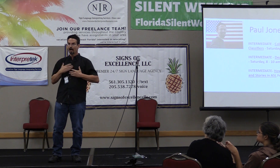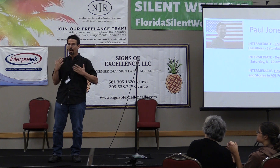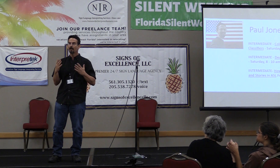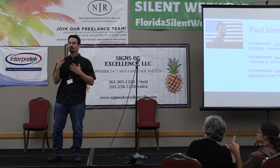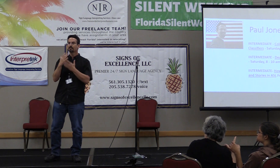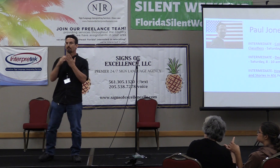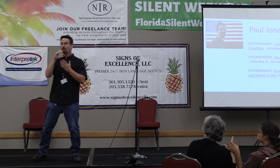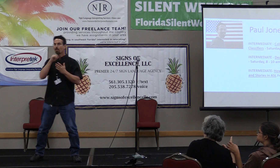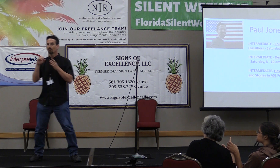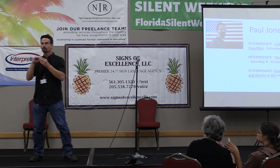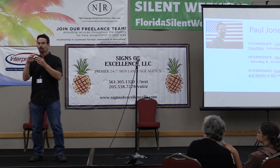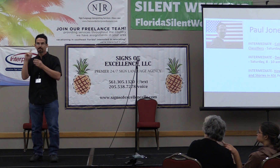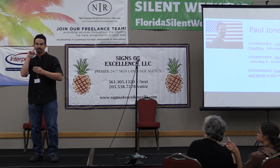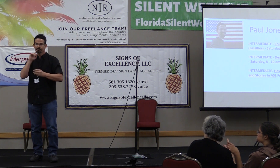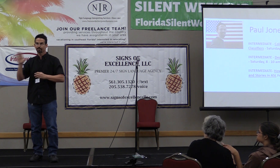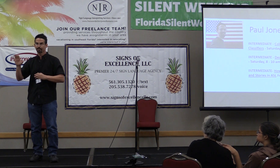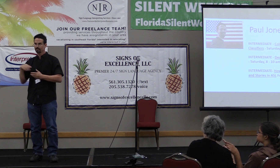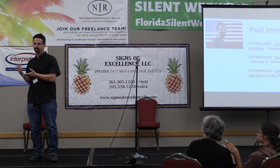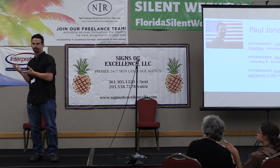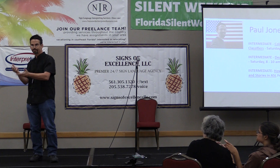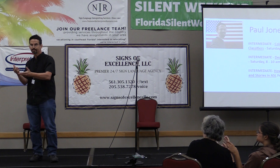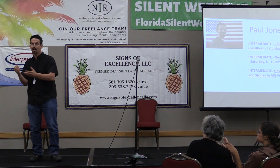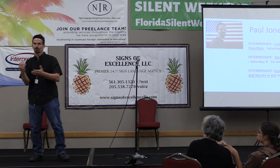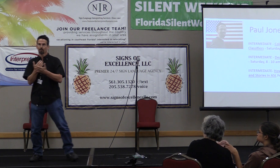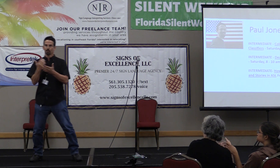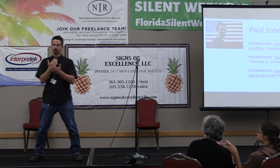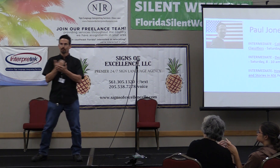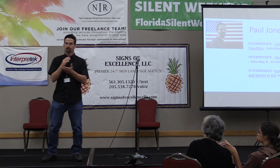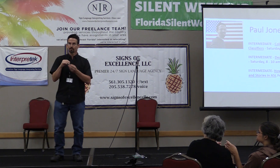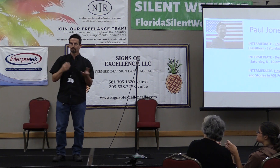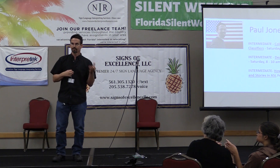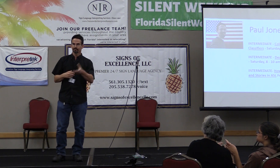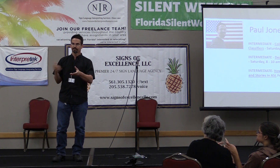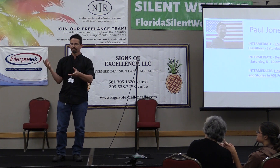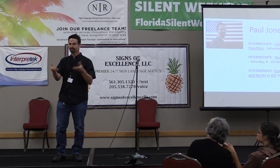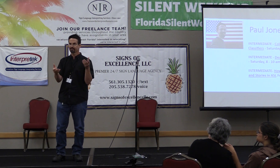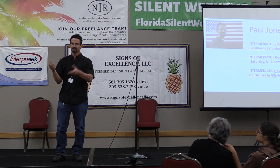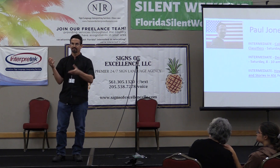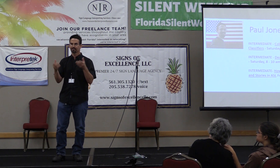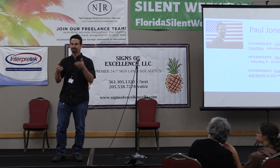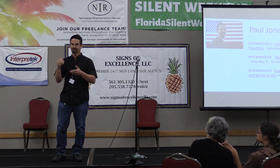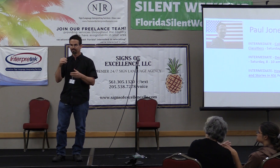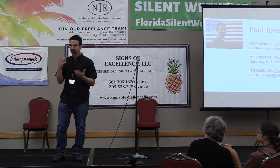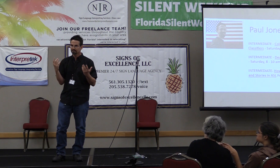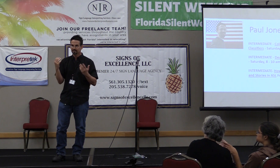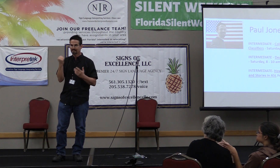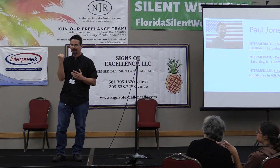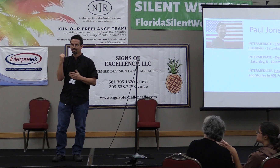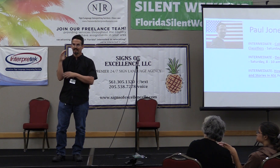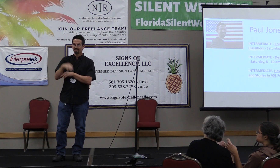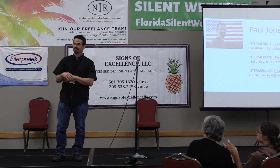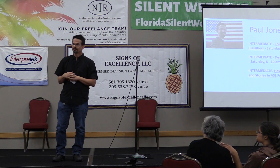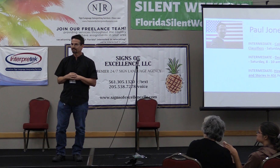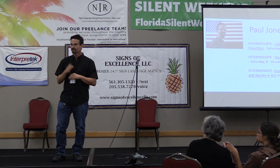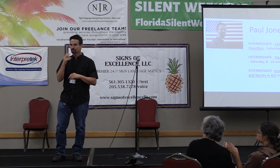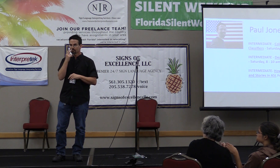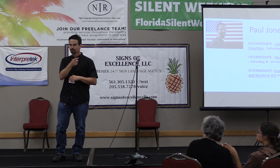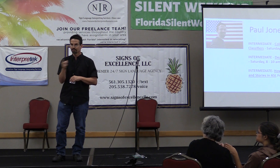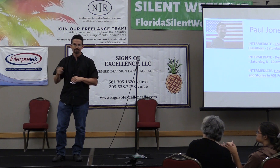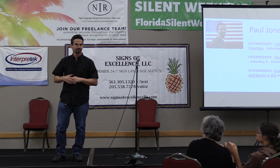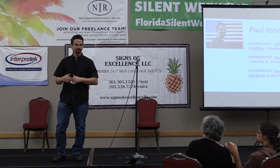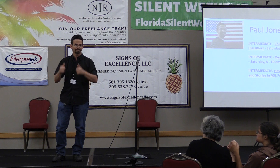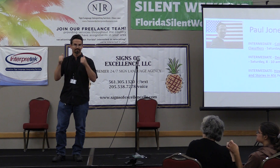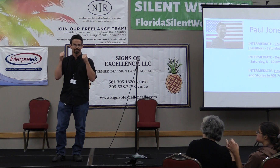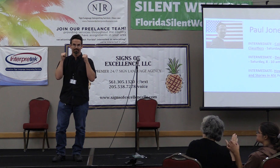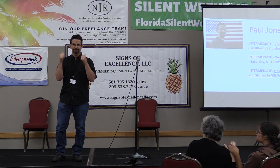classifiers. Let's get it exciting. Some old stories, you know, let's bring those to the table, and news stories. That'll be